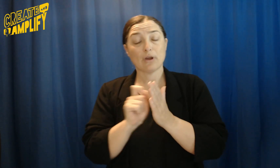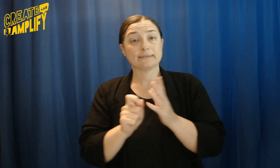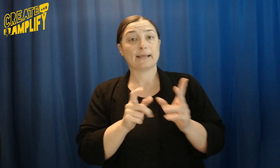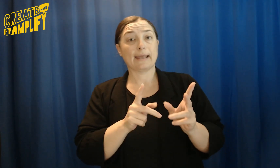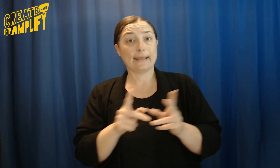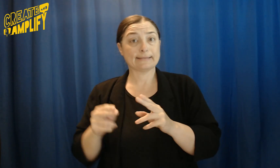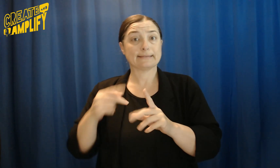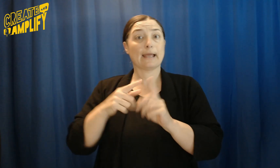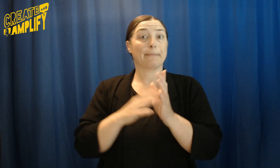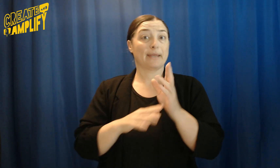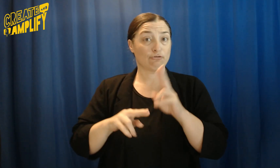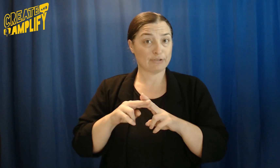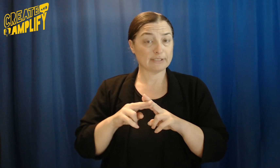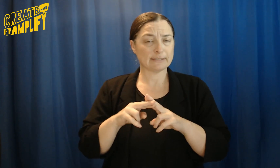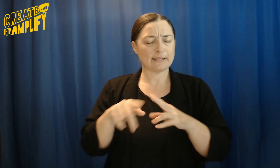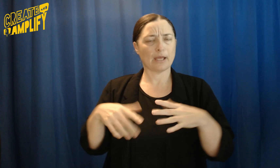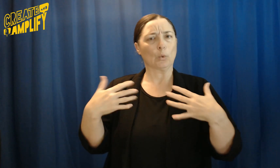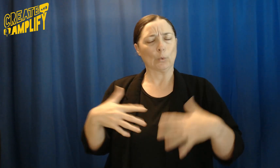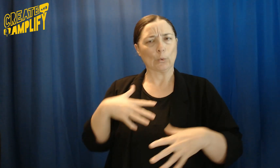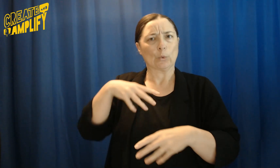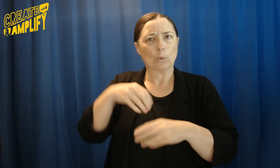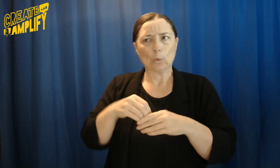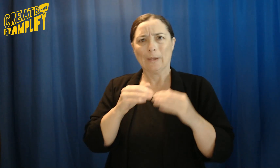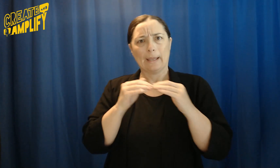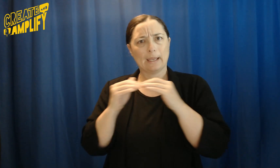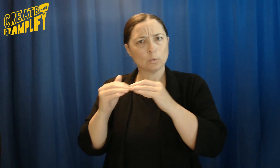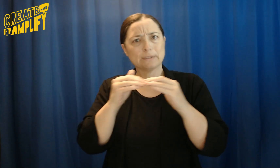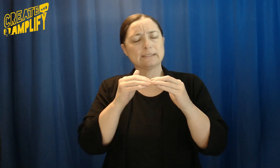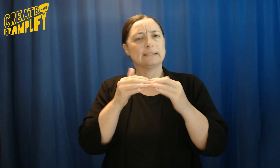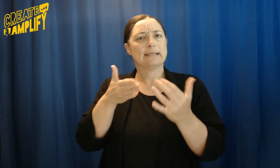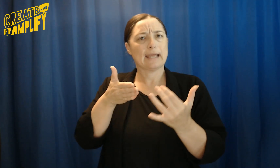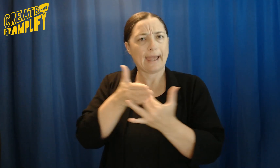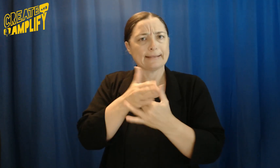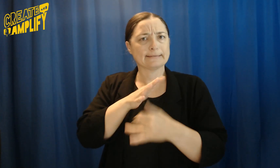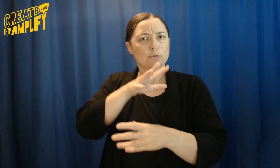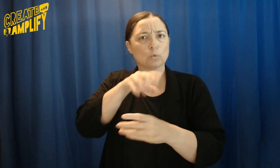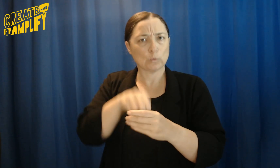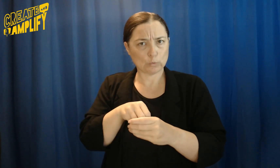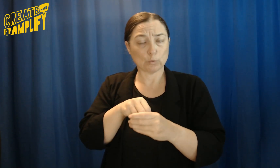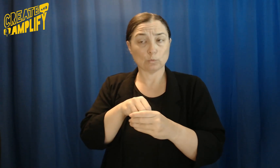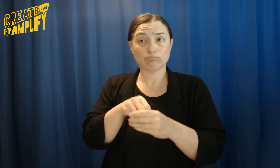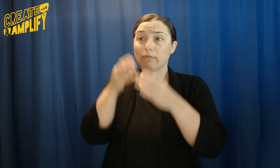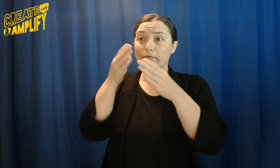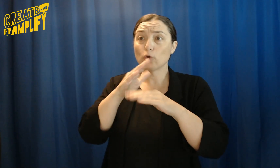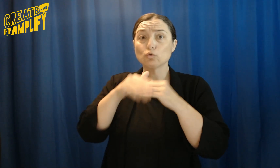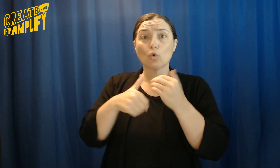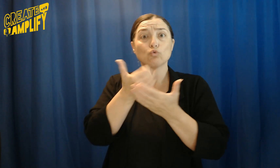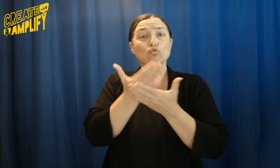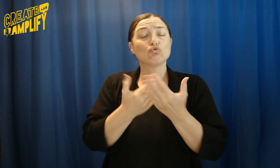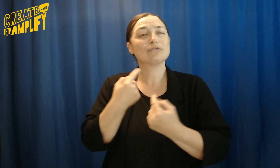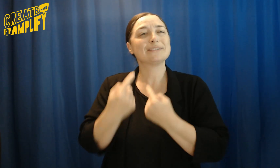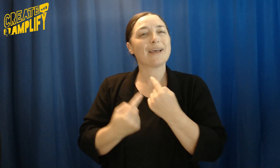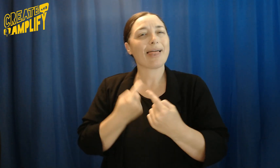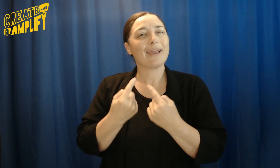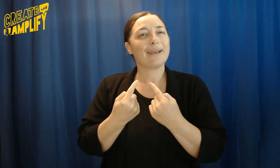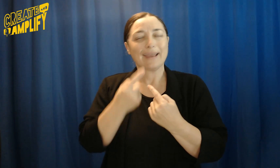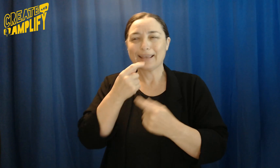deep commitment to equity, access and inclusion, with a focus on storytelling as a powerful tool for dismantling